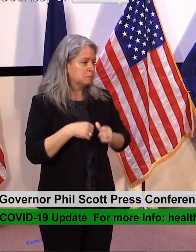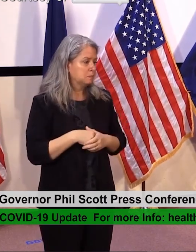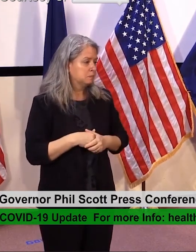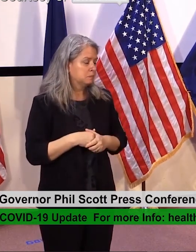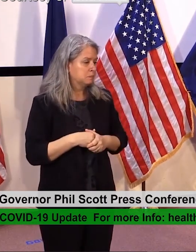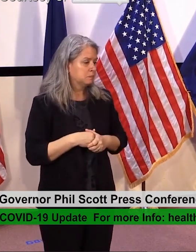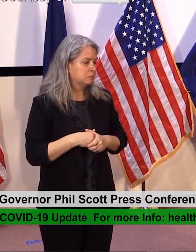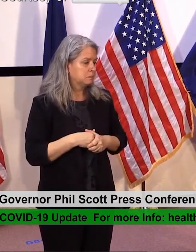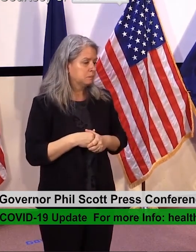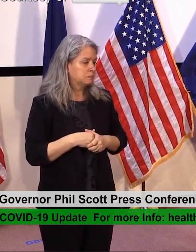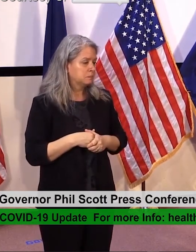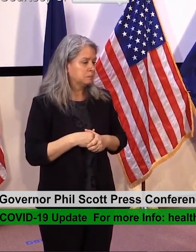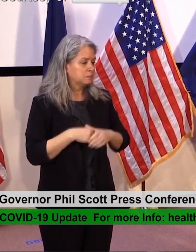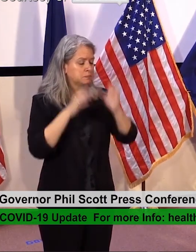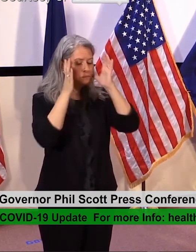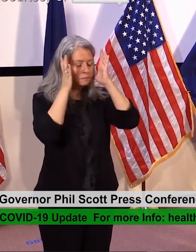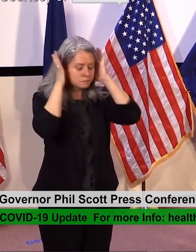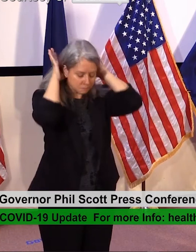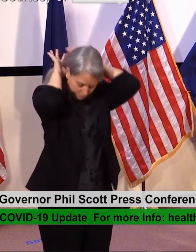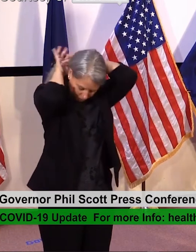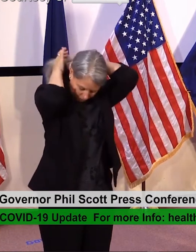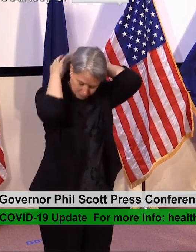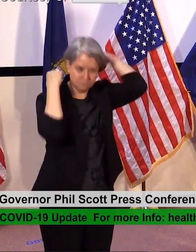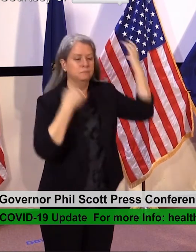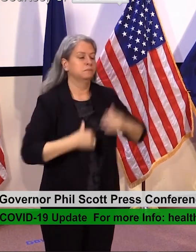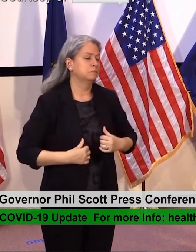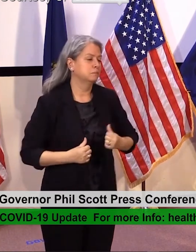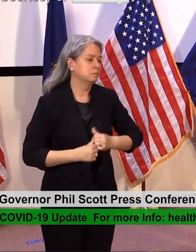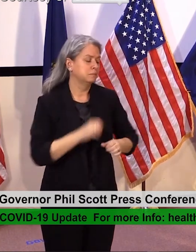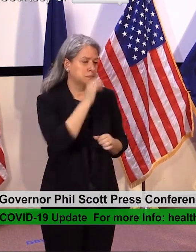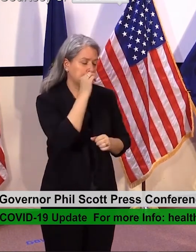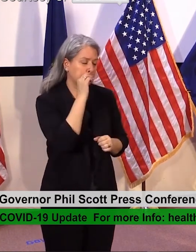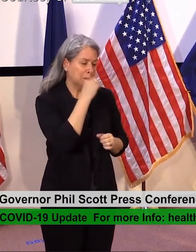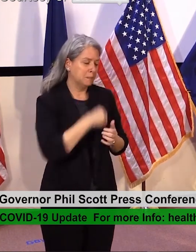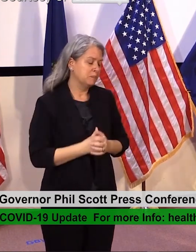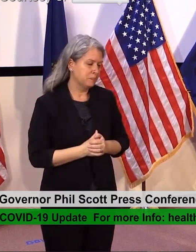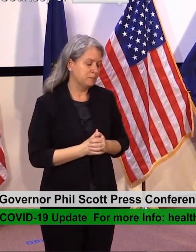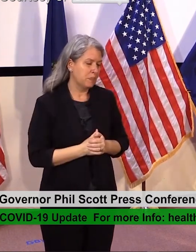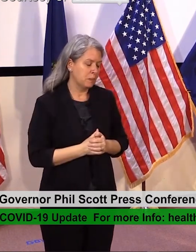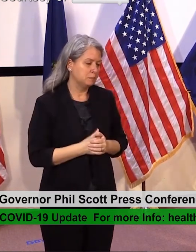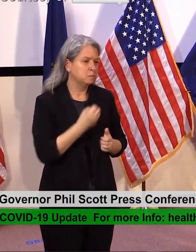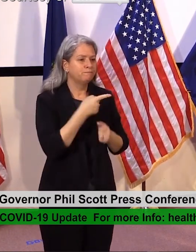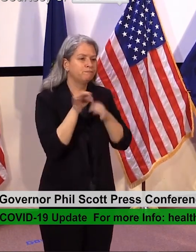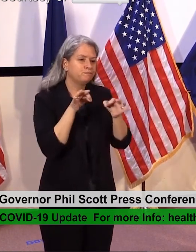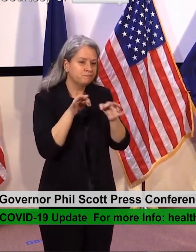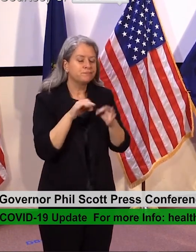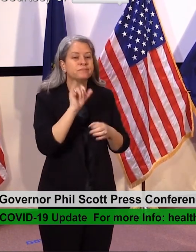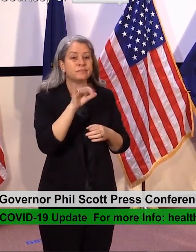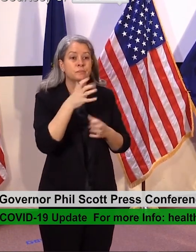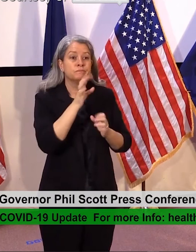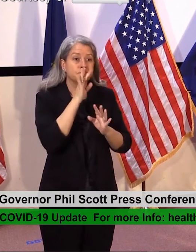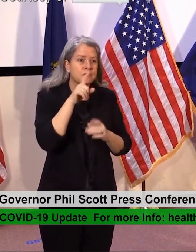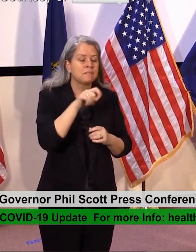Wednesday. Please know you're muted by our system. You'll need to hit *6 to unmute. If you've also muted your own device, keep that in mind and